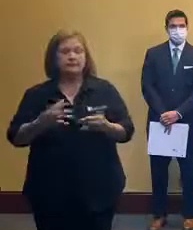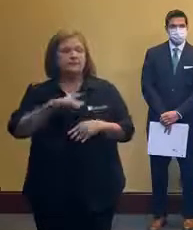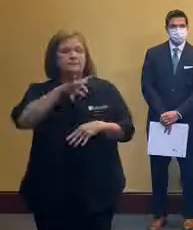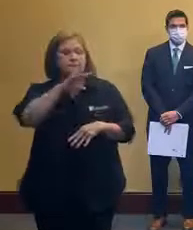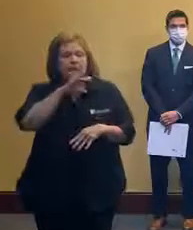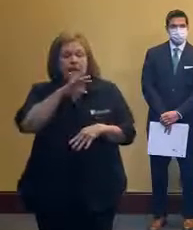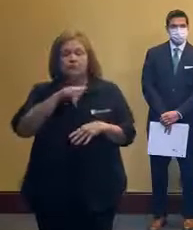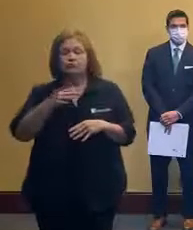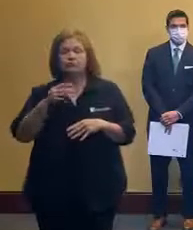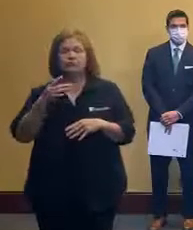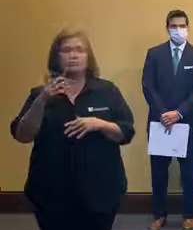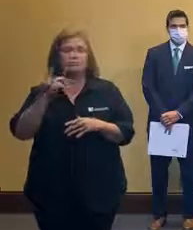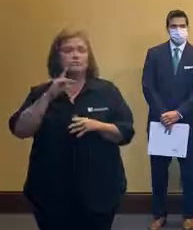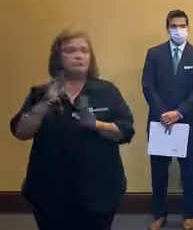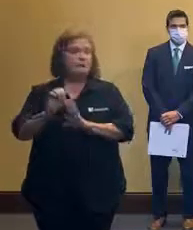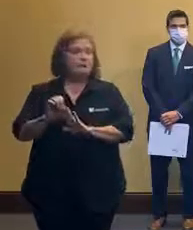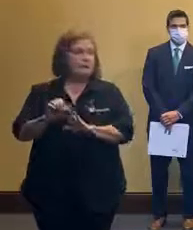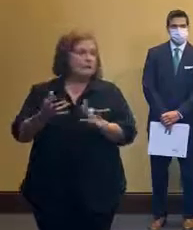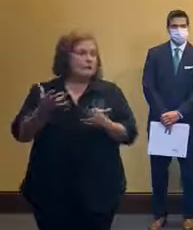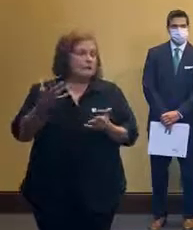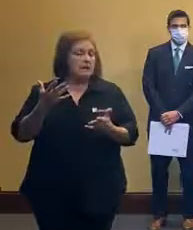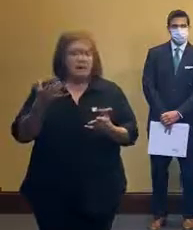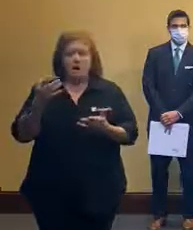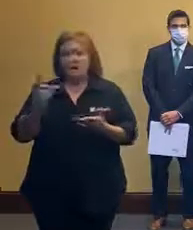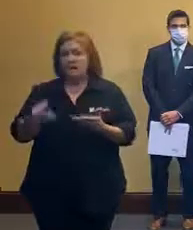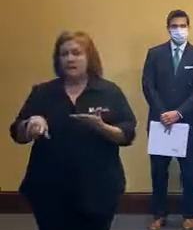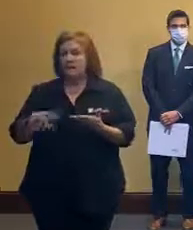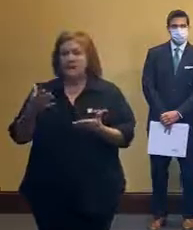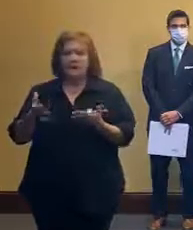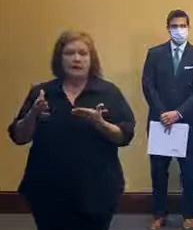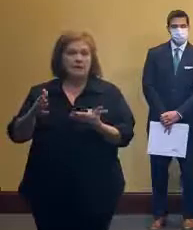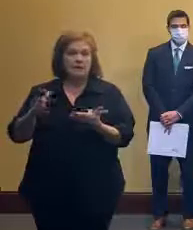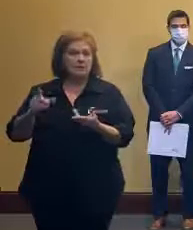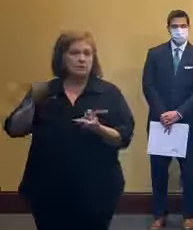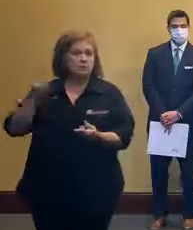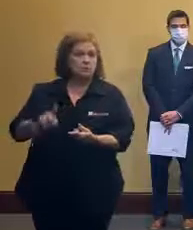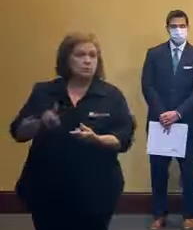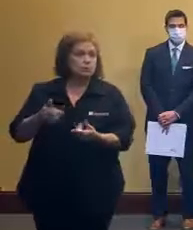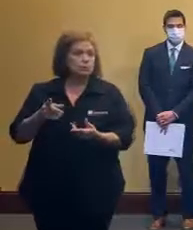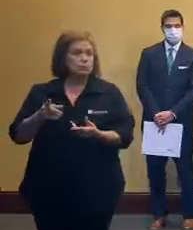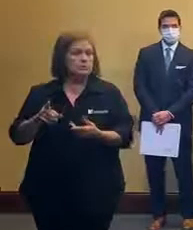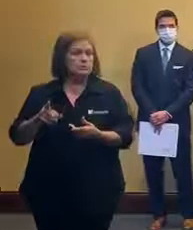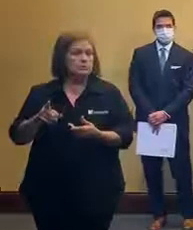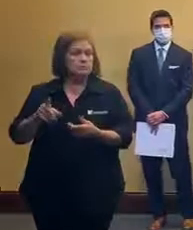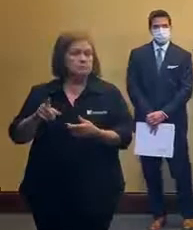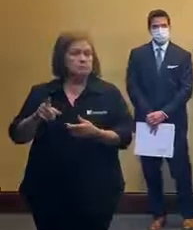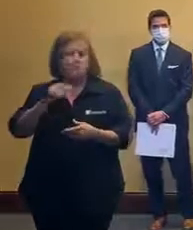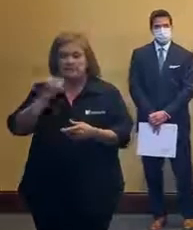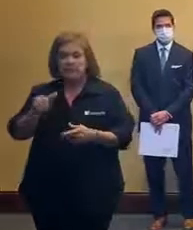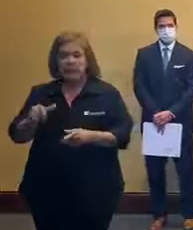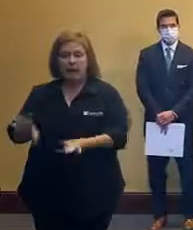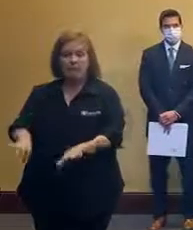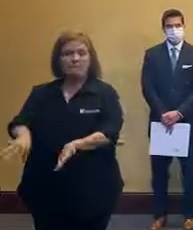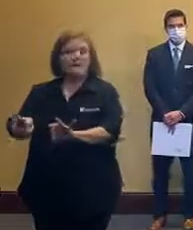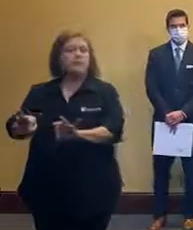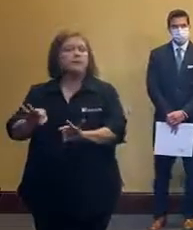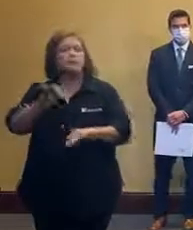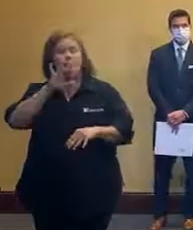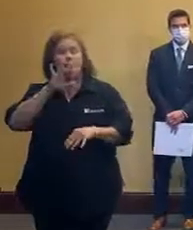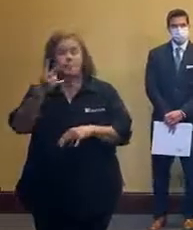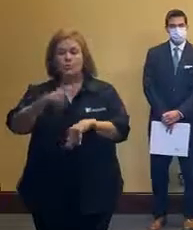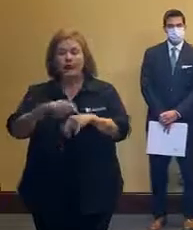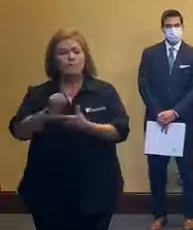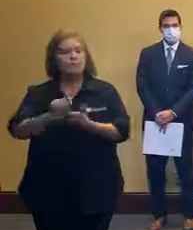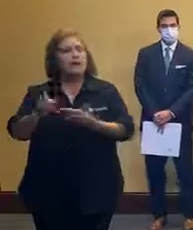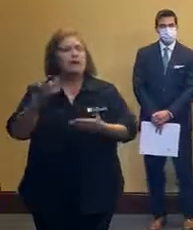sanitation, for example, we reduced the pickup in the French Quarter last week to 1 day a week, looking